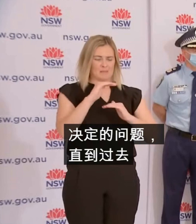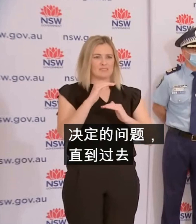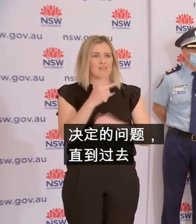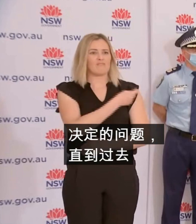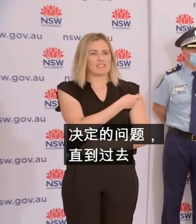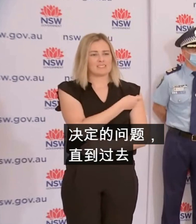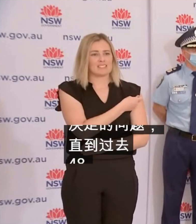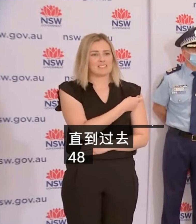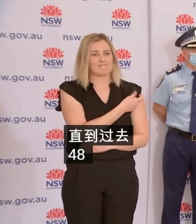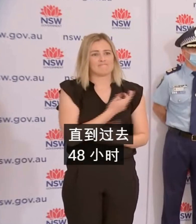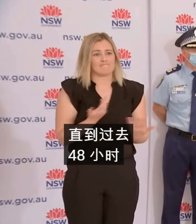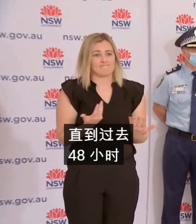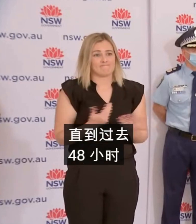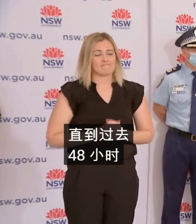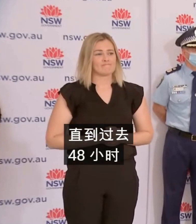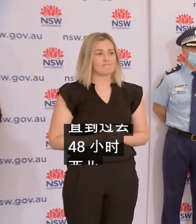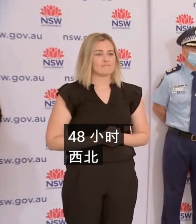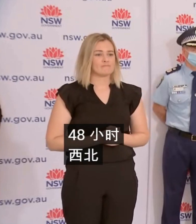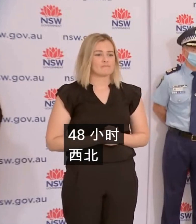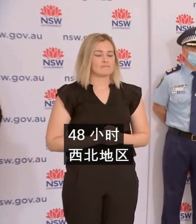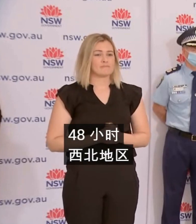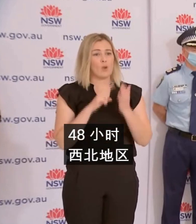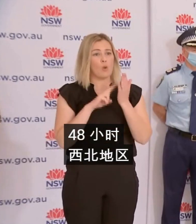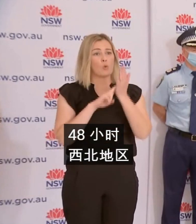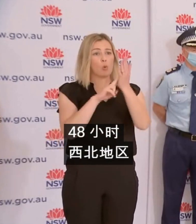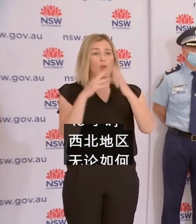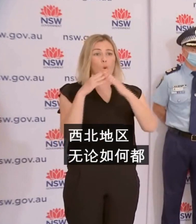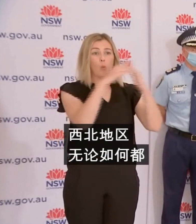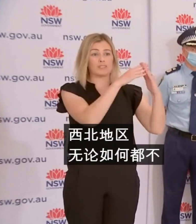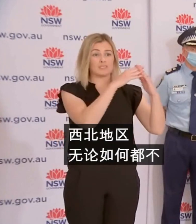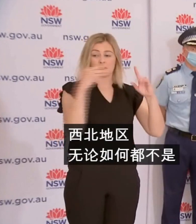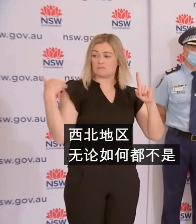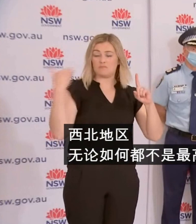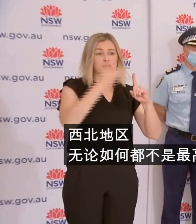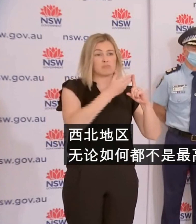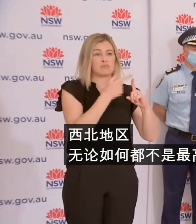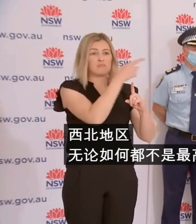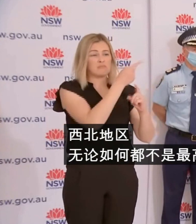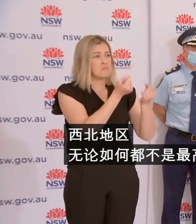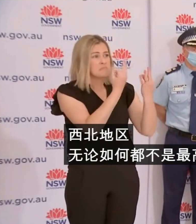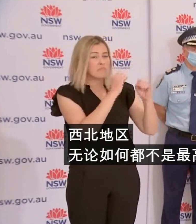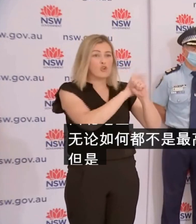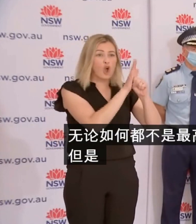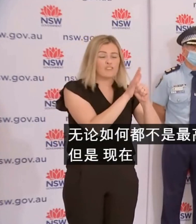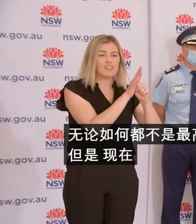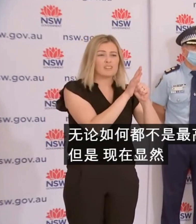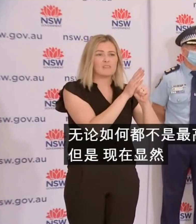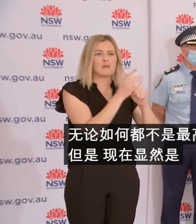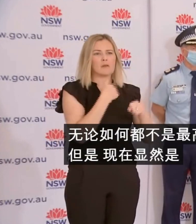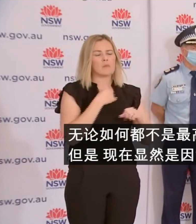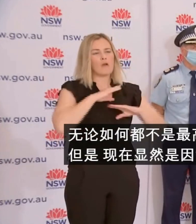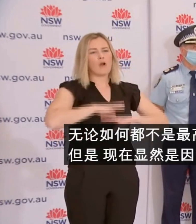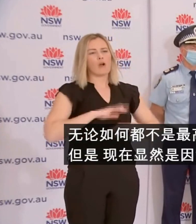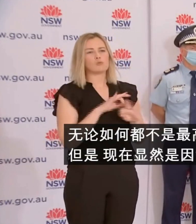last 48 hours, Northwest has been not the highest priority by any means. So, but now,